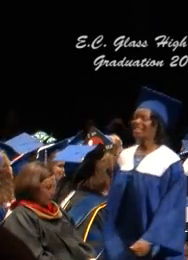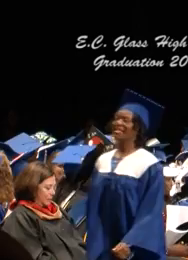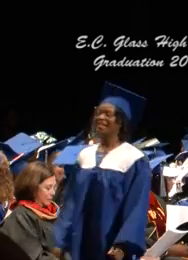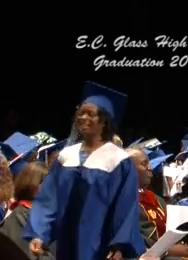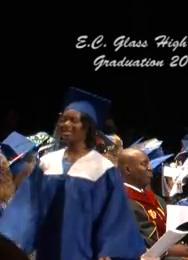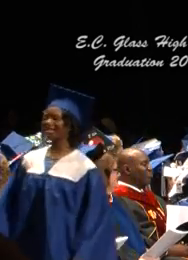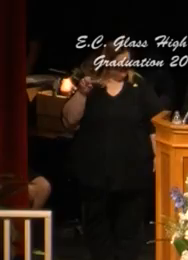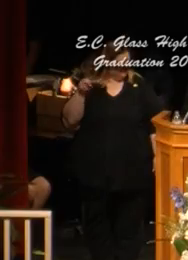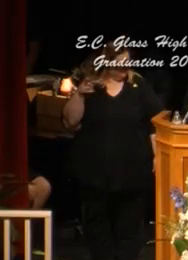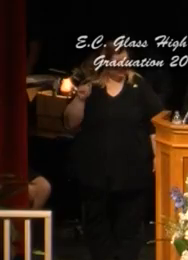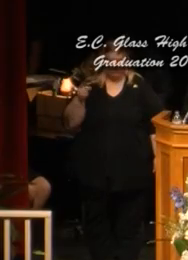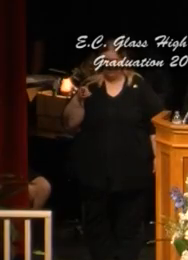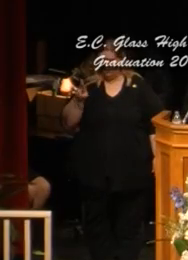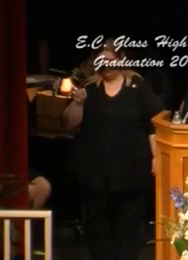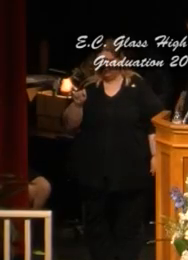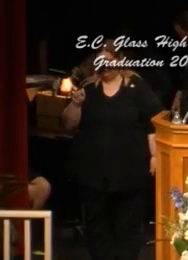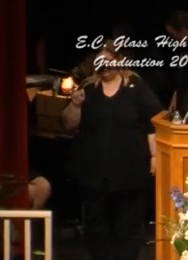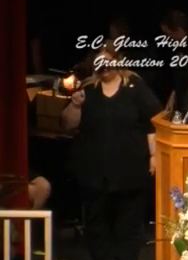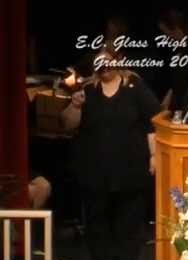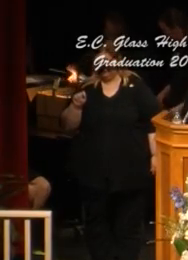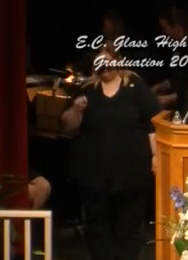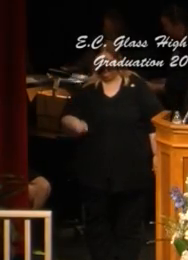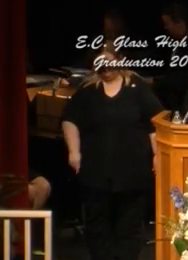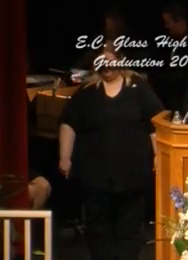Kanisha Monet Hurt.